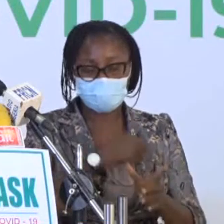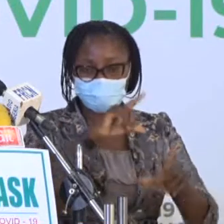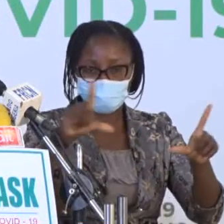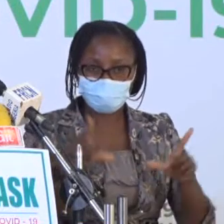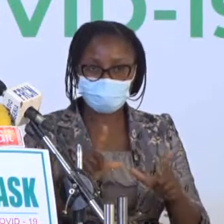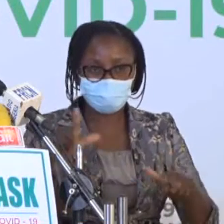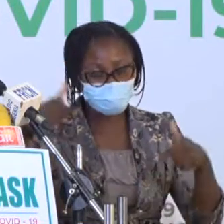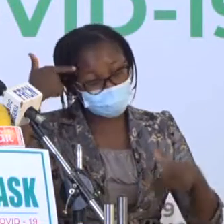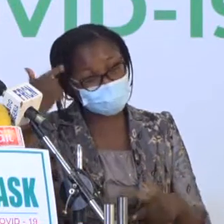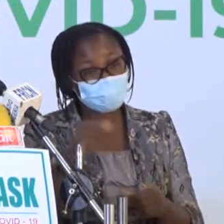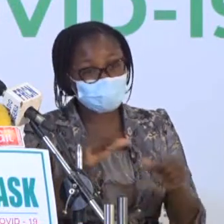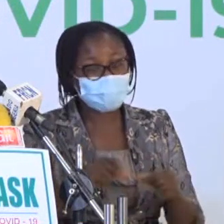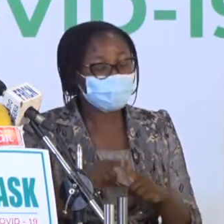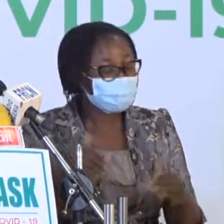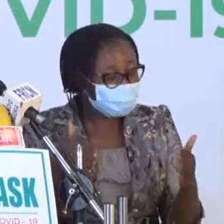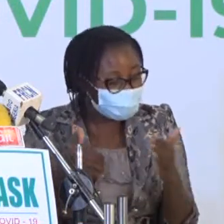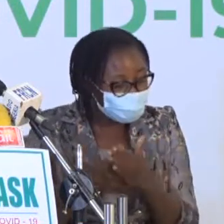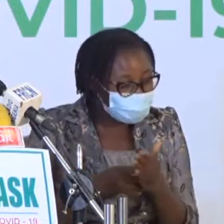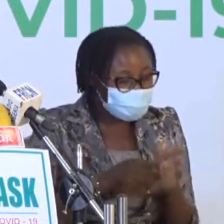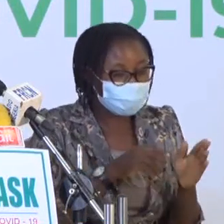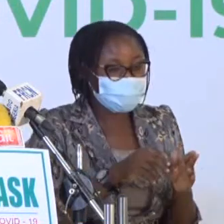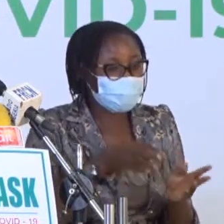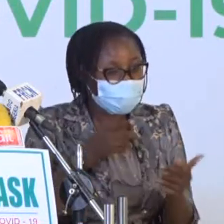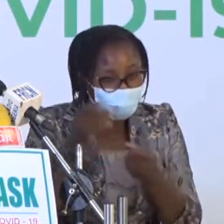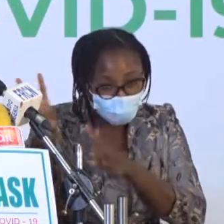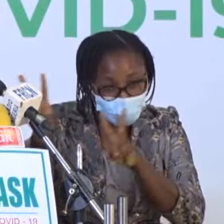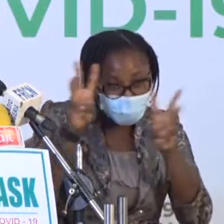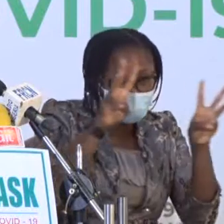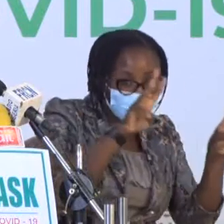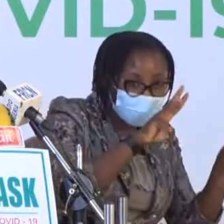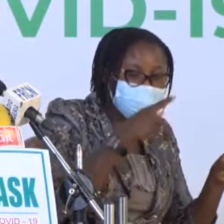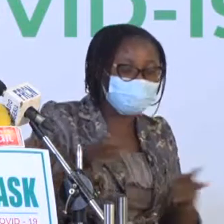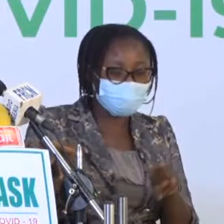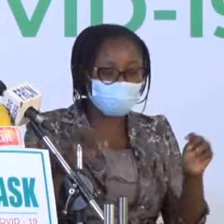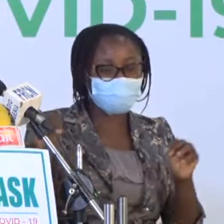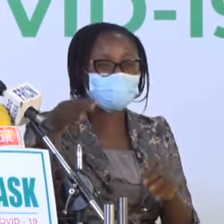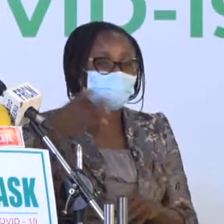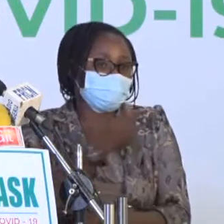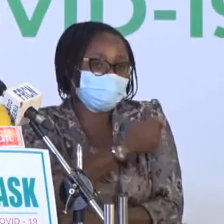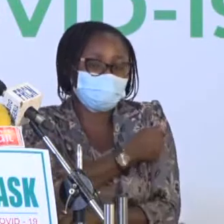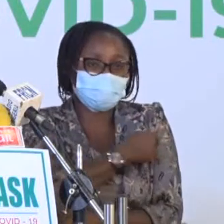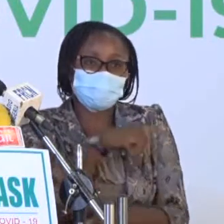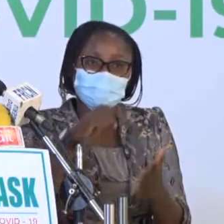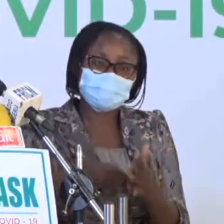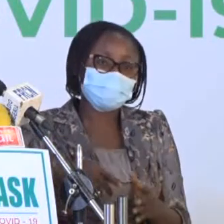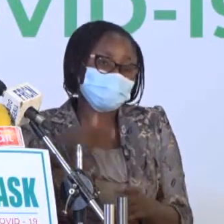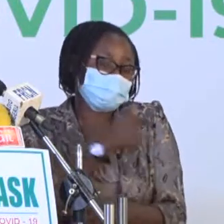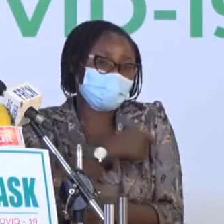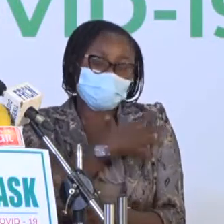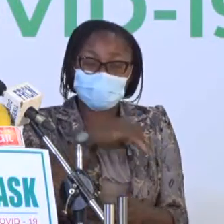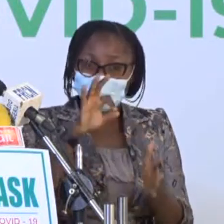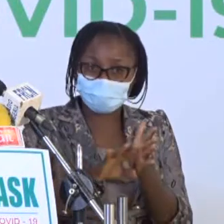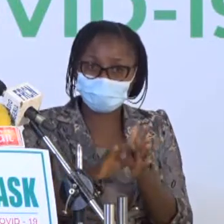to closely monitor the management and utilization of the vaccines. These vaccine and